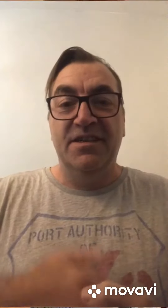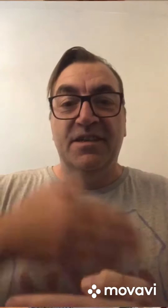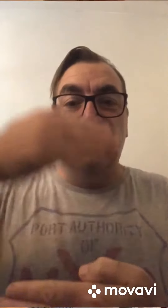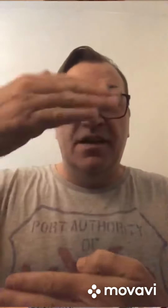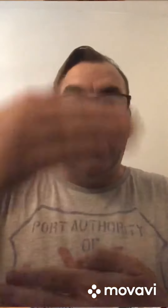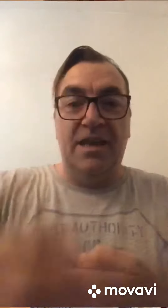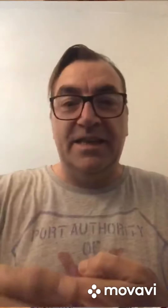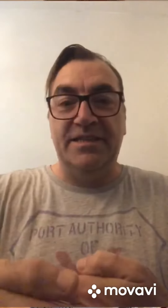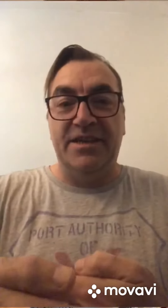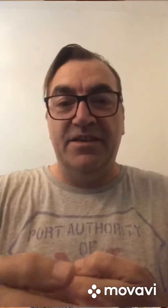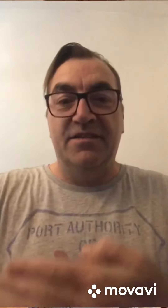Later.